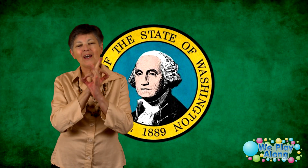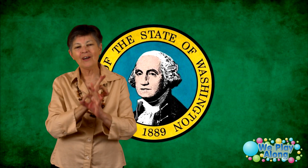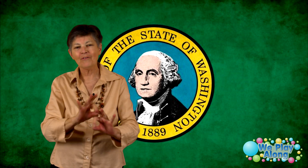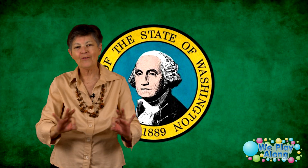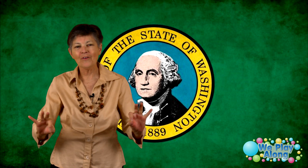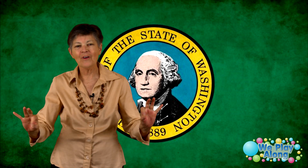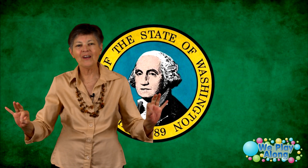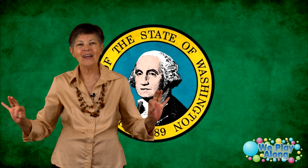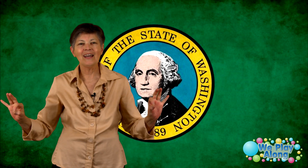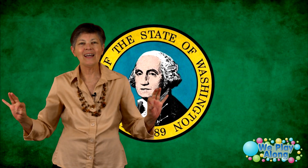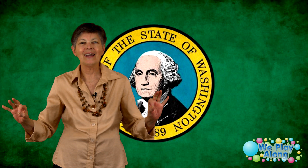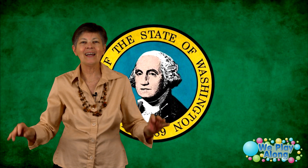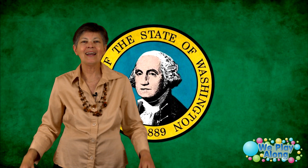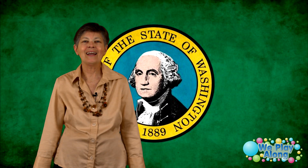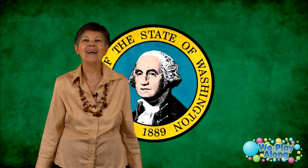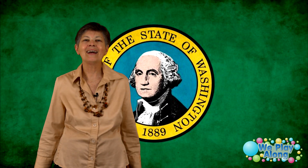it free.